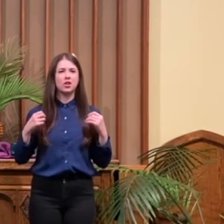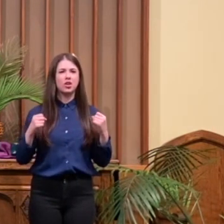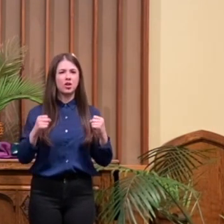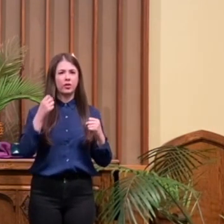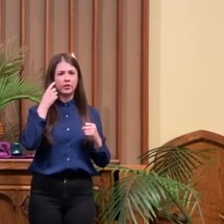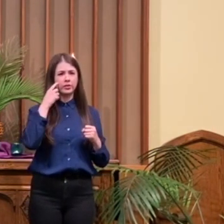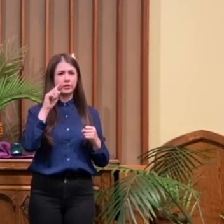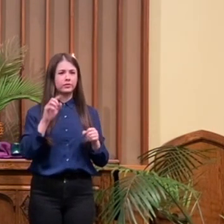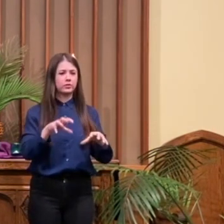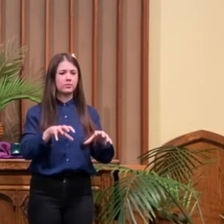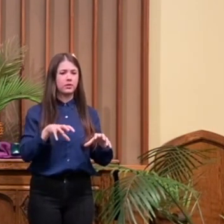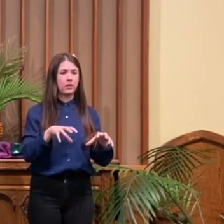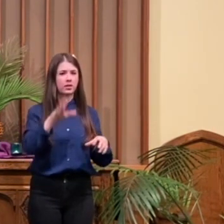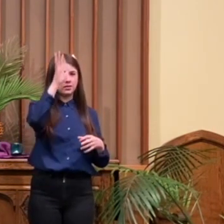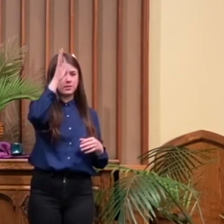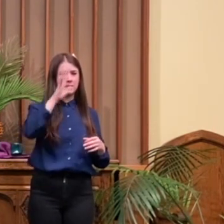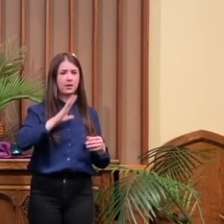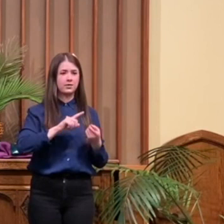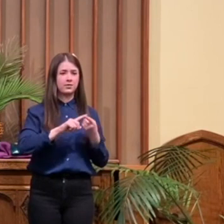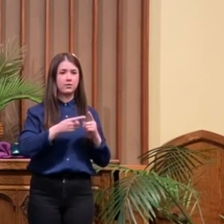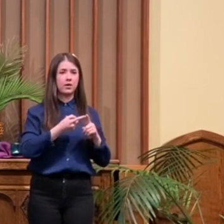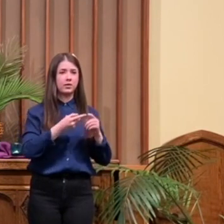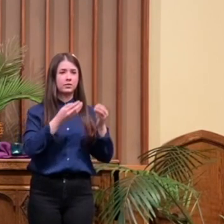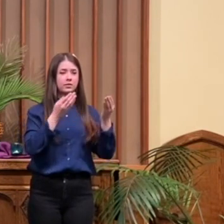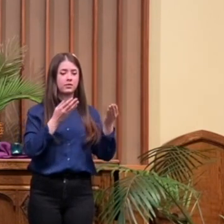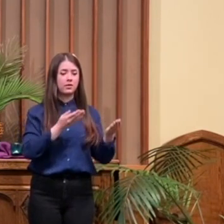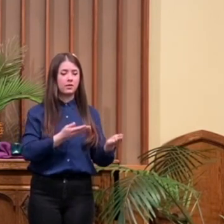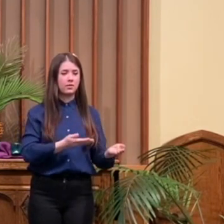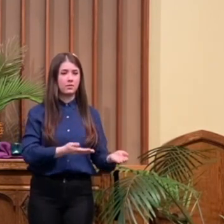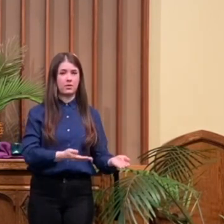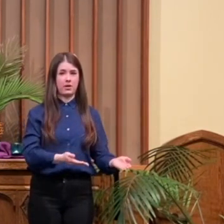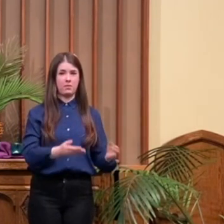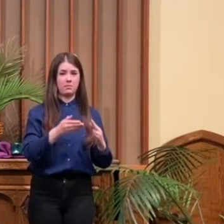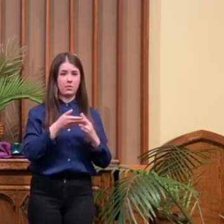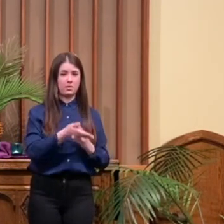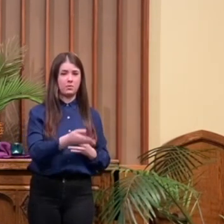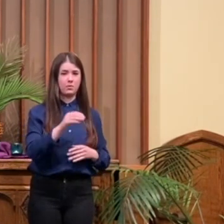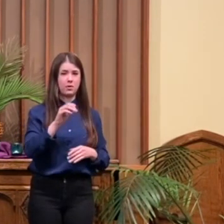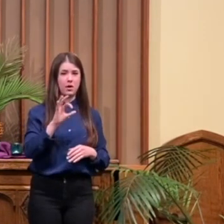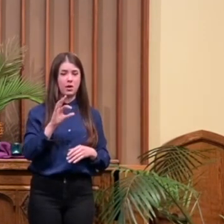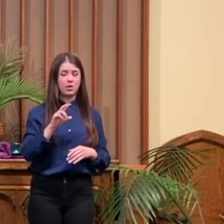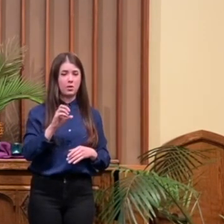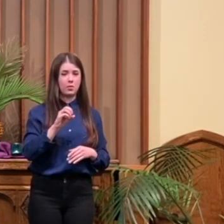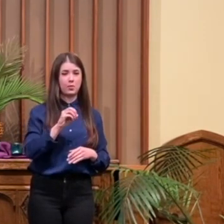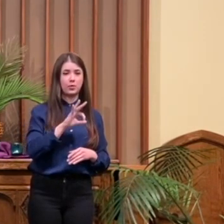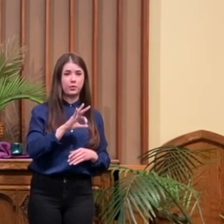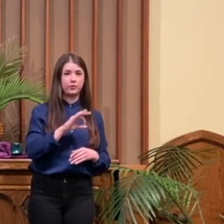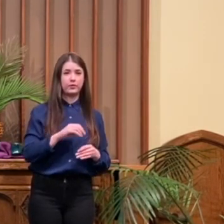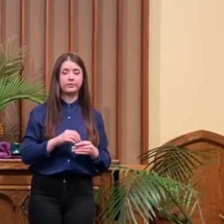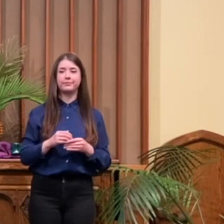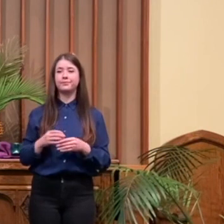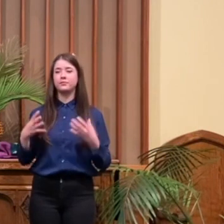the paralyzed man's friends to lower him through the roof. It took courage for